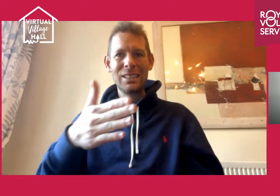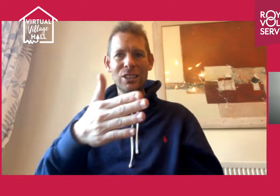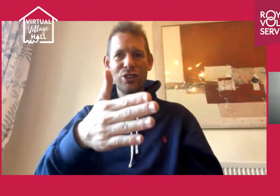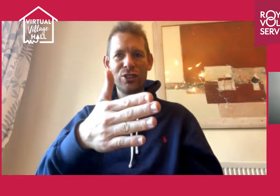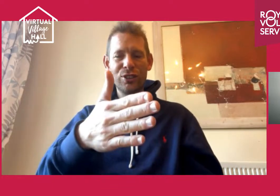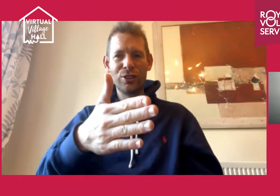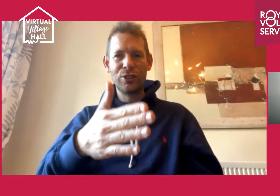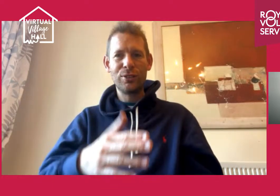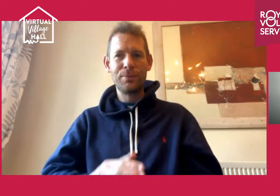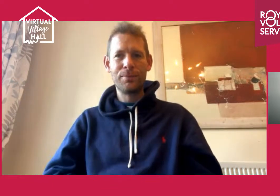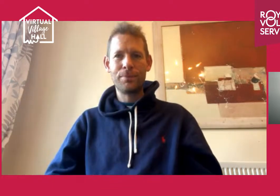fish,